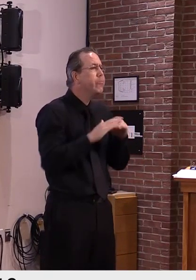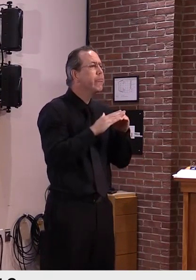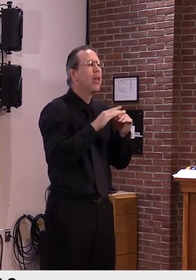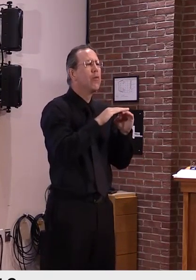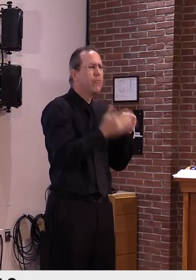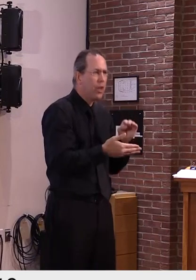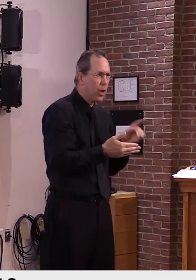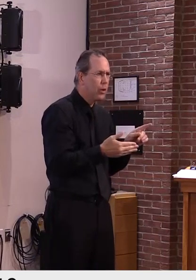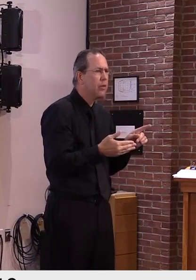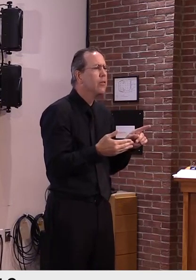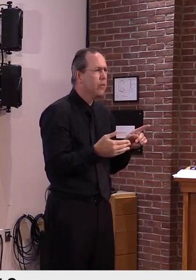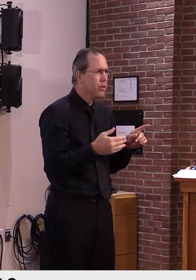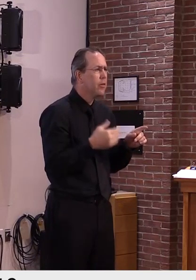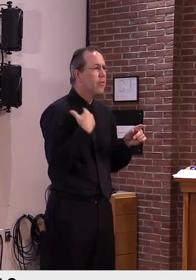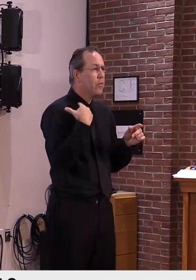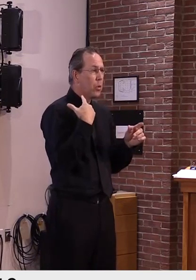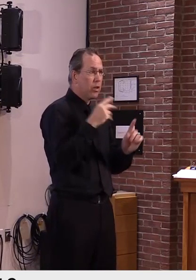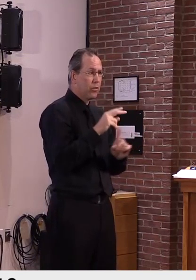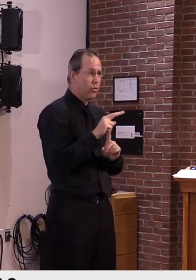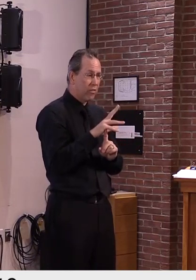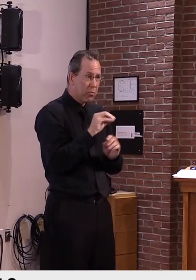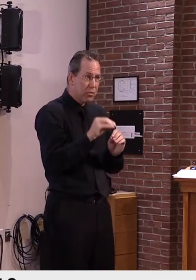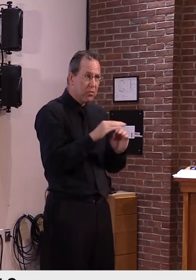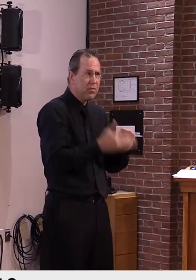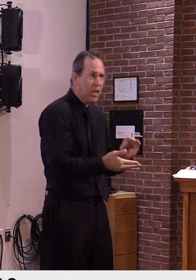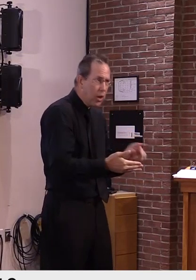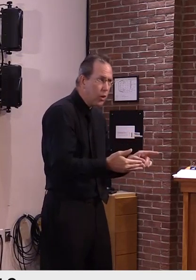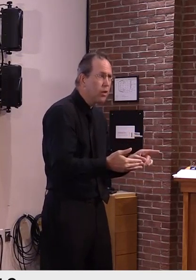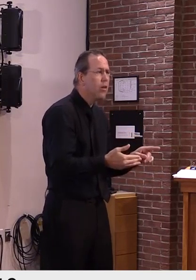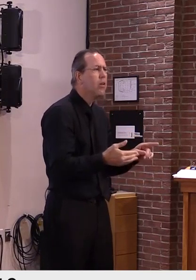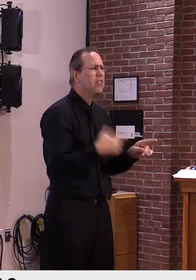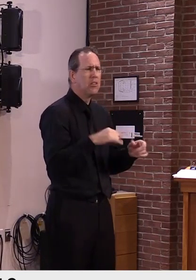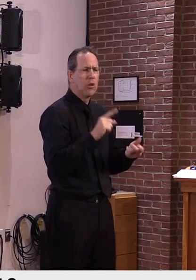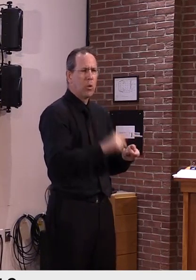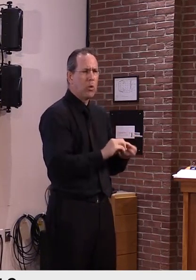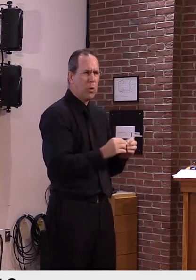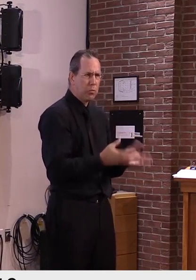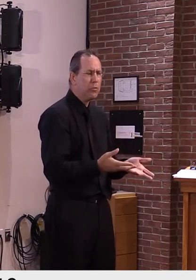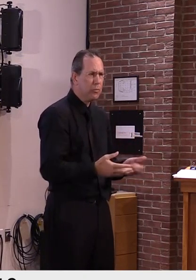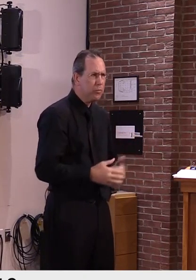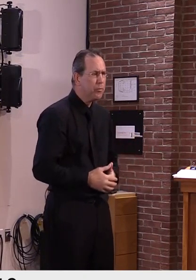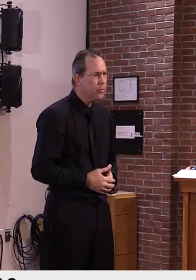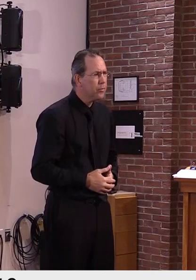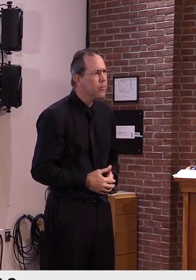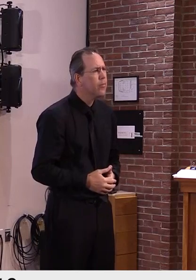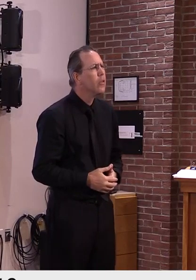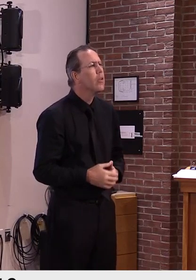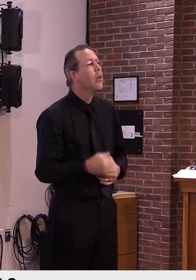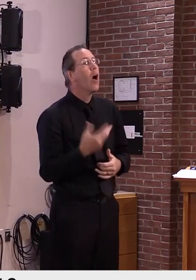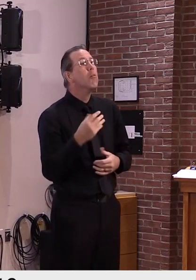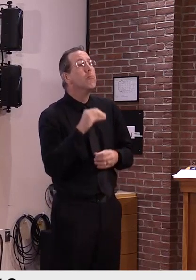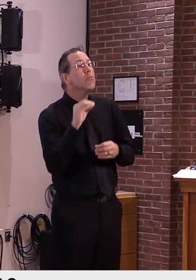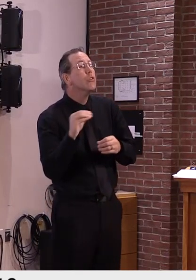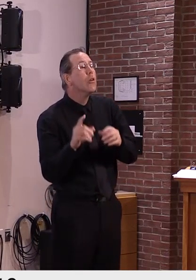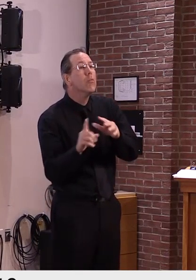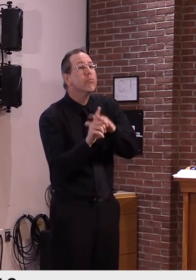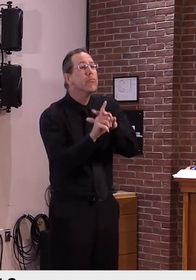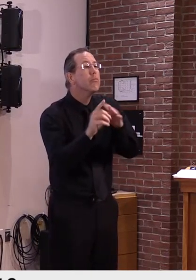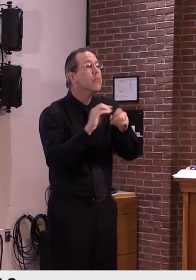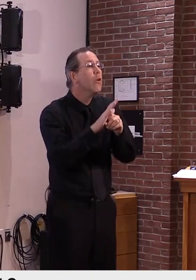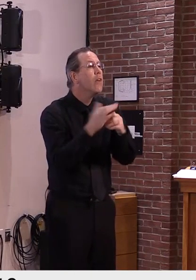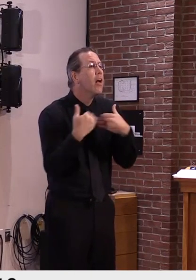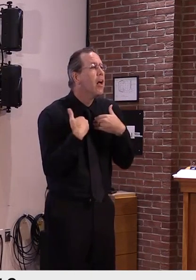So case count remains very low. We continue to have the lowest positivity rate in the country, the lowest prevalence since